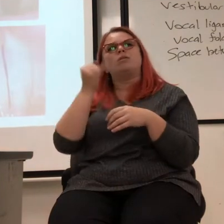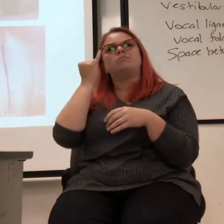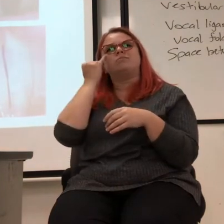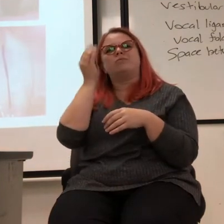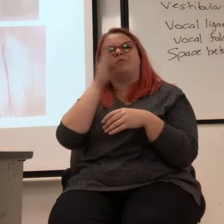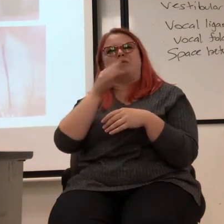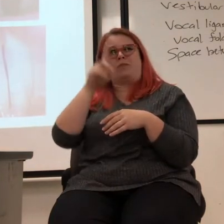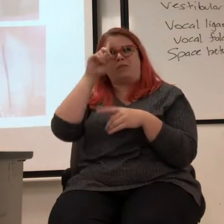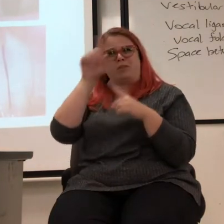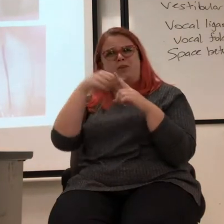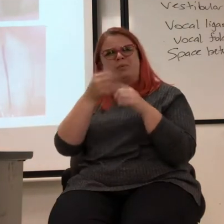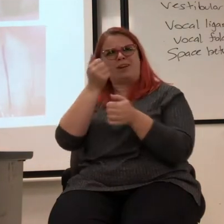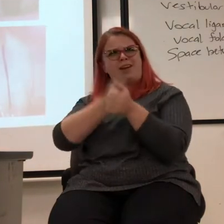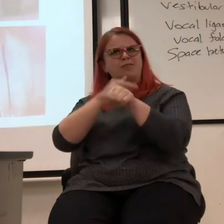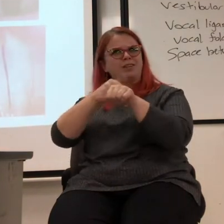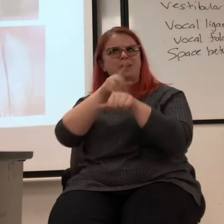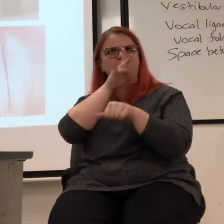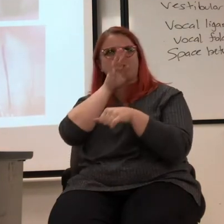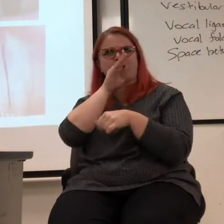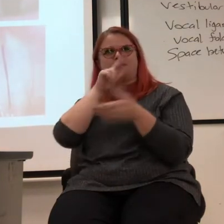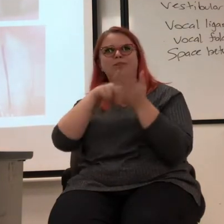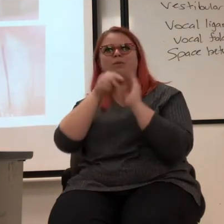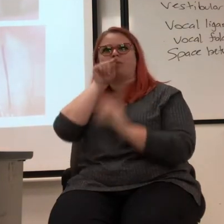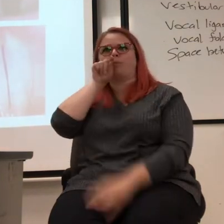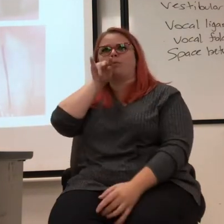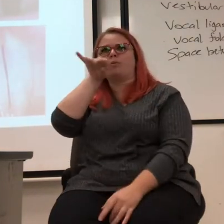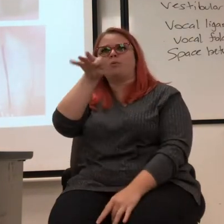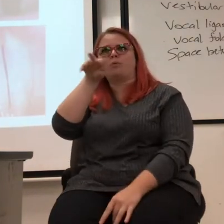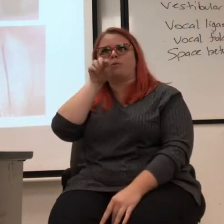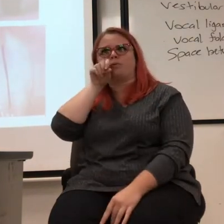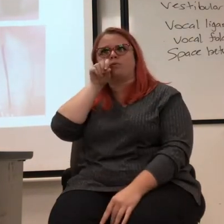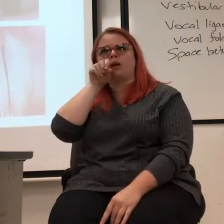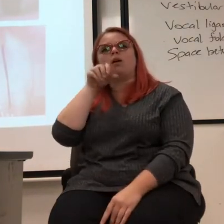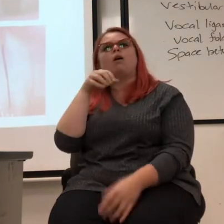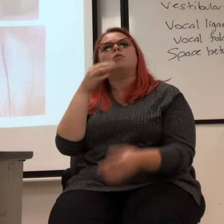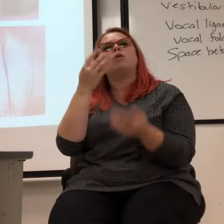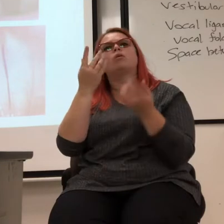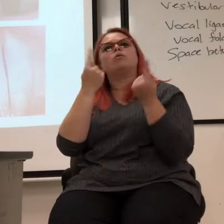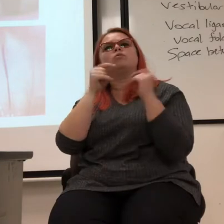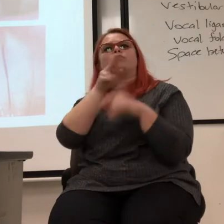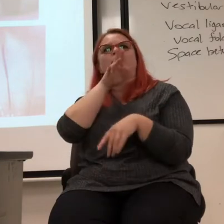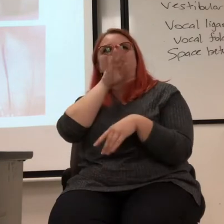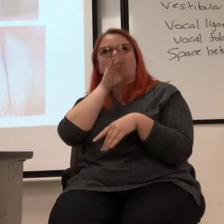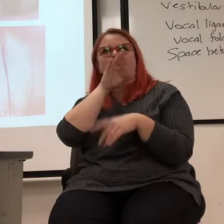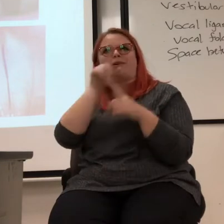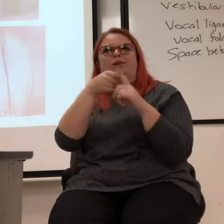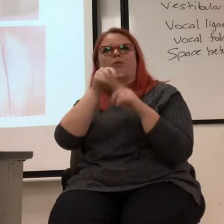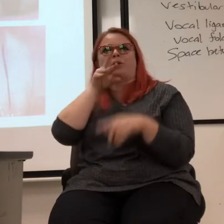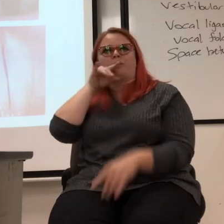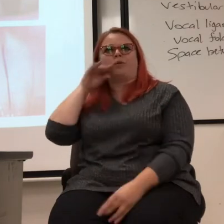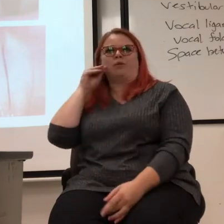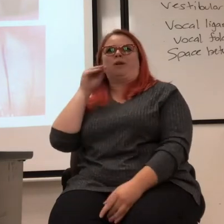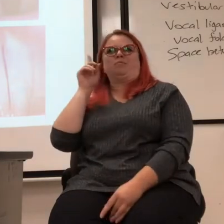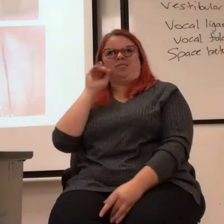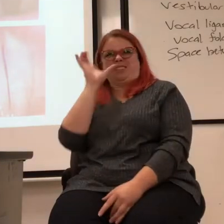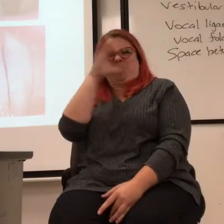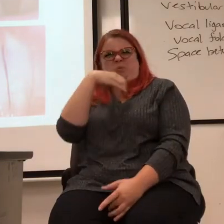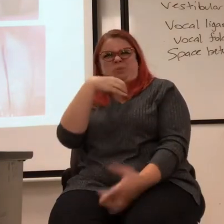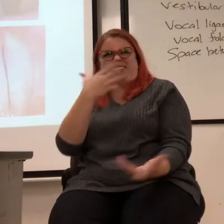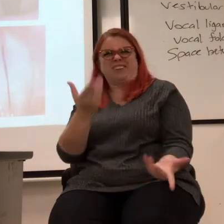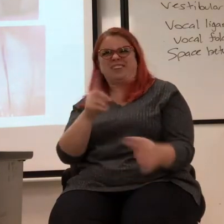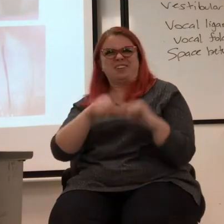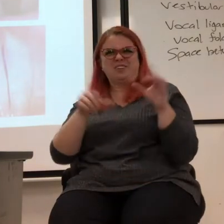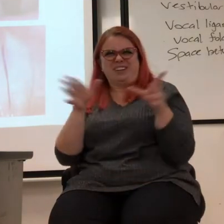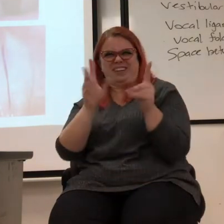talk, it's always a breath out. Okay. I mean, try talking while breathing in. You talk like that. Then you can't do it,